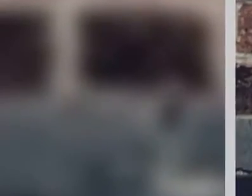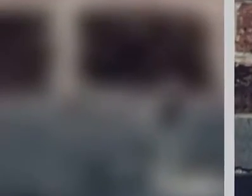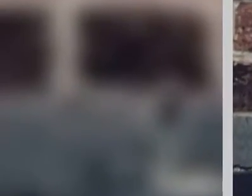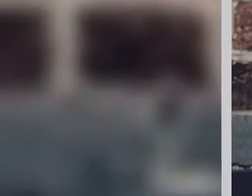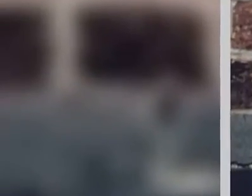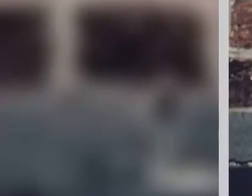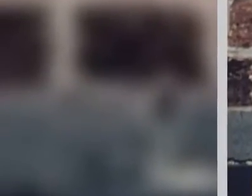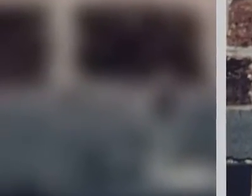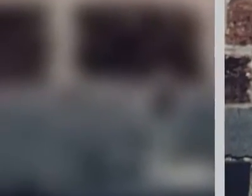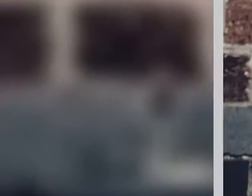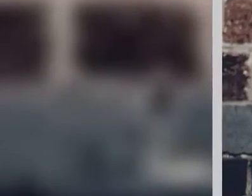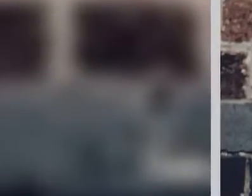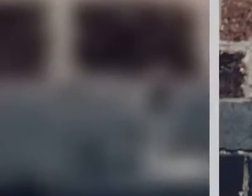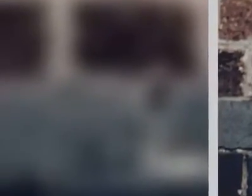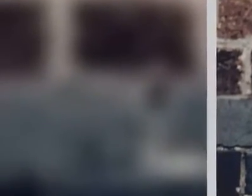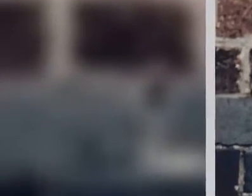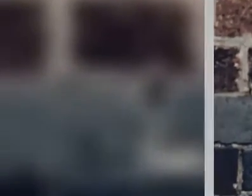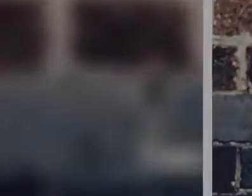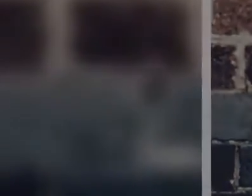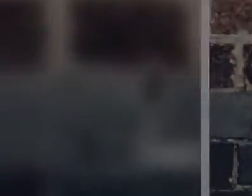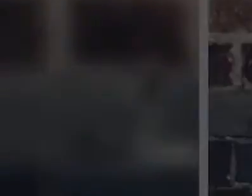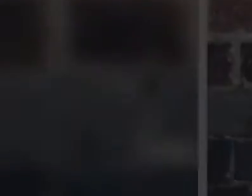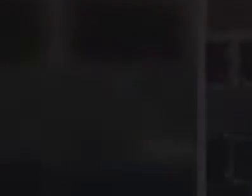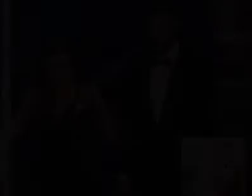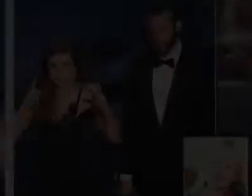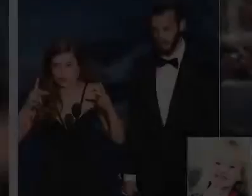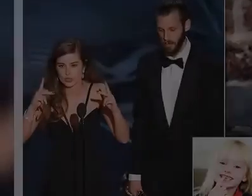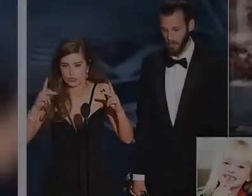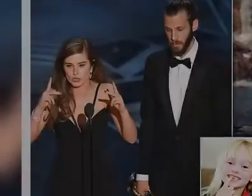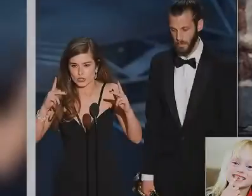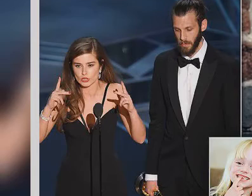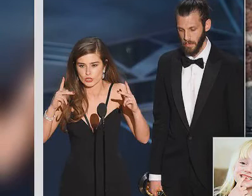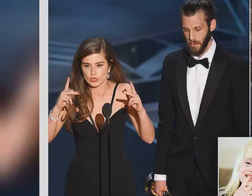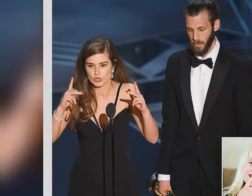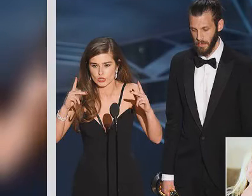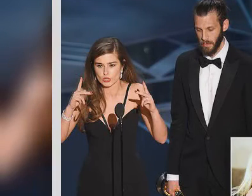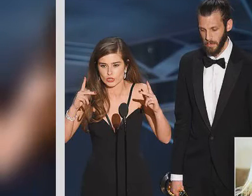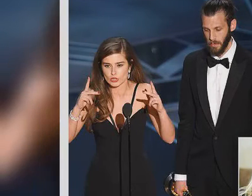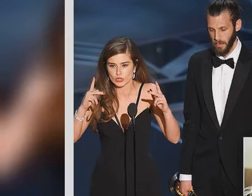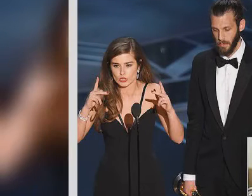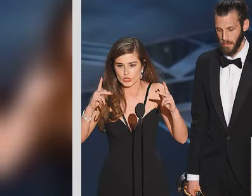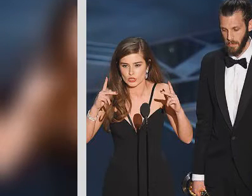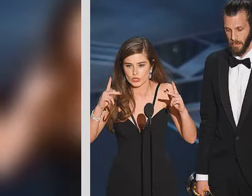Academy for allowing us to put this in front of a mainstream audience, she said.